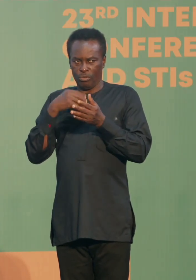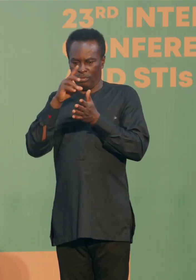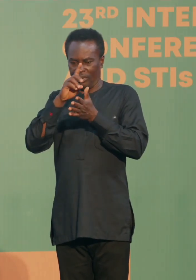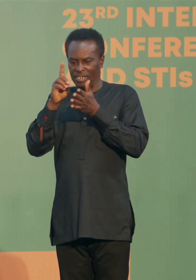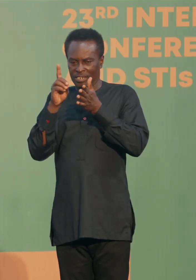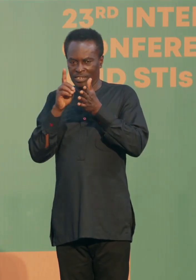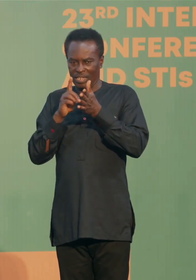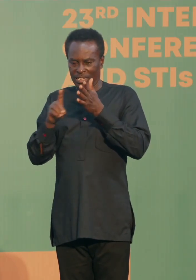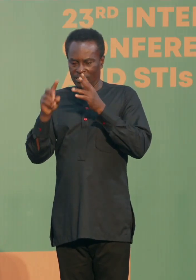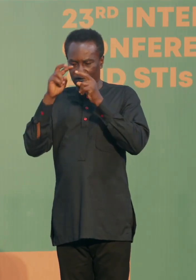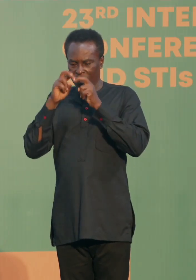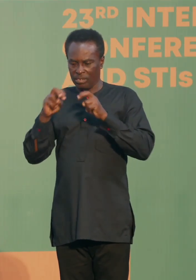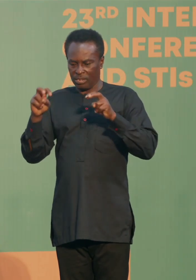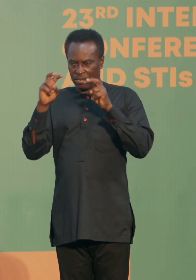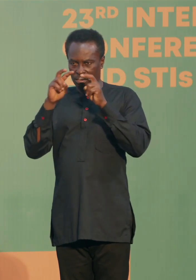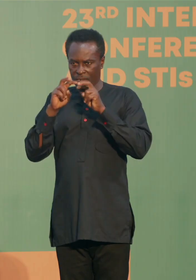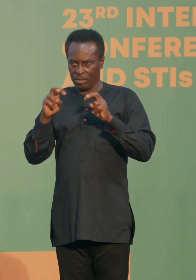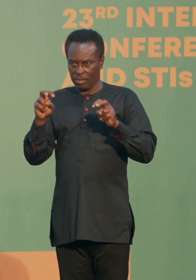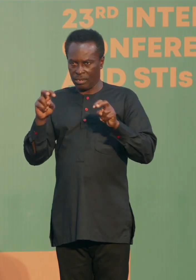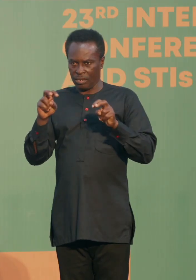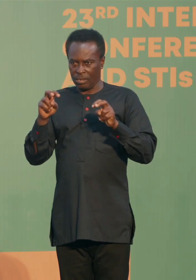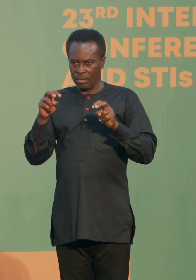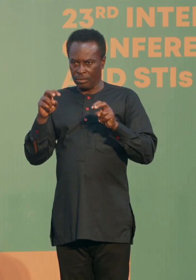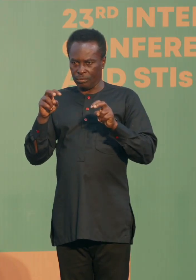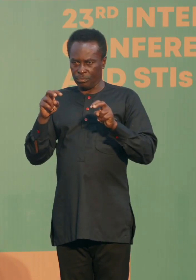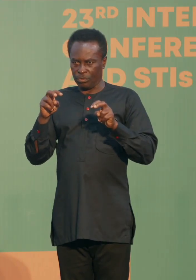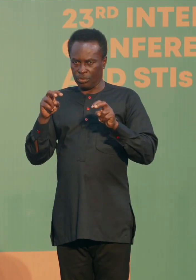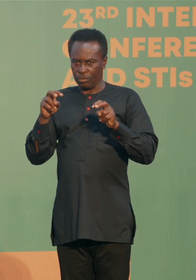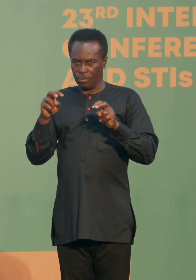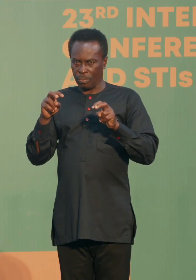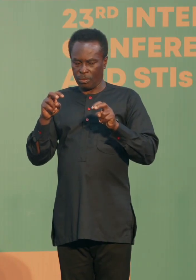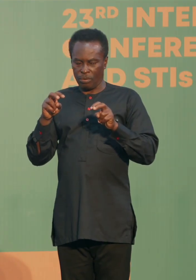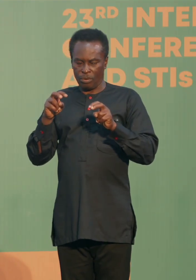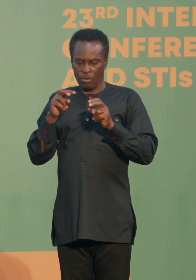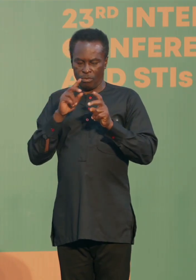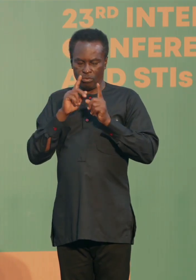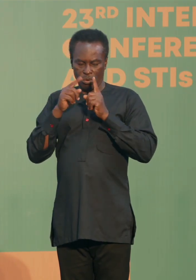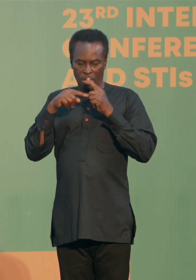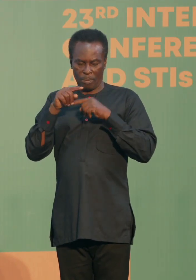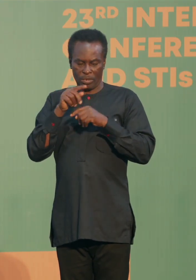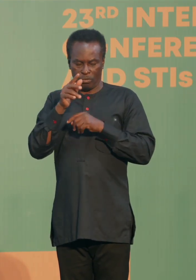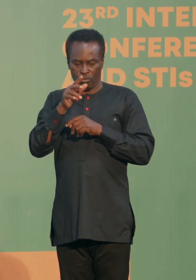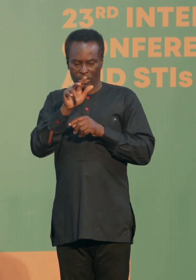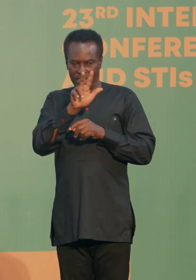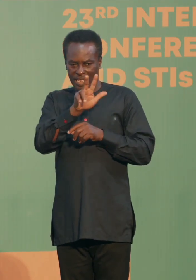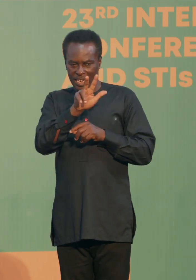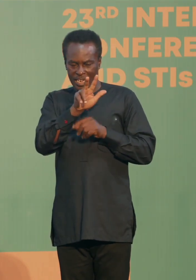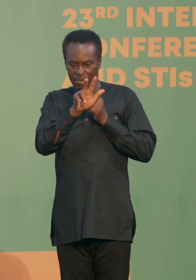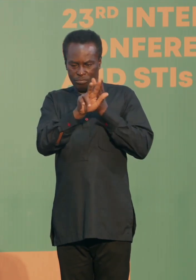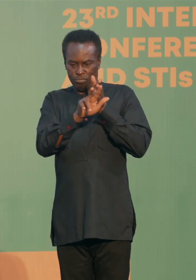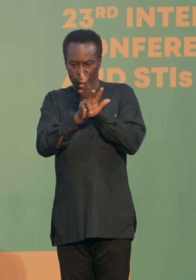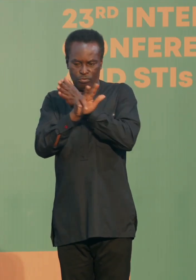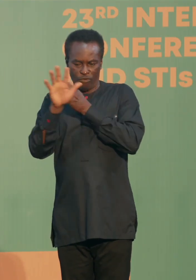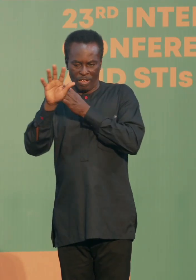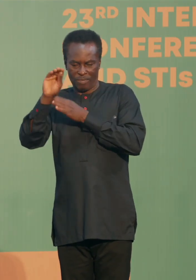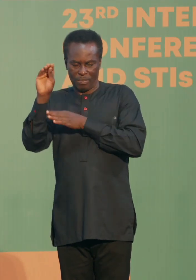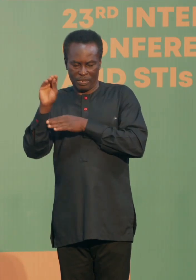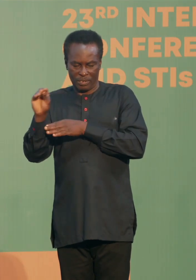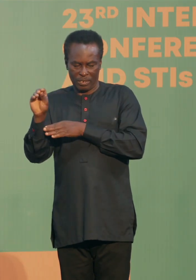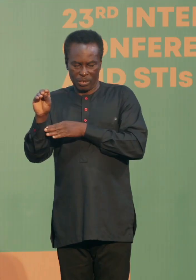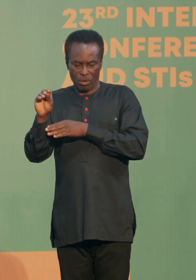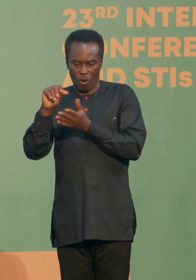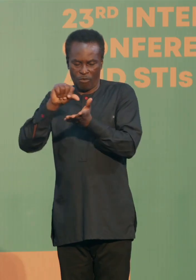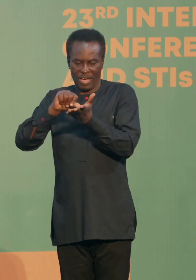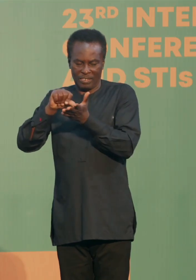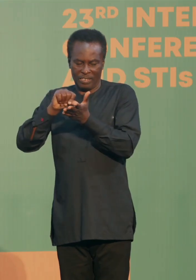a study where we spray the cervix with 3 to 5% acetic acid. I showed you a slide which it turns